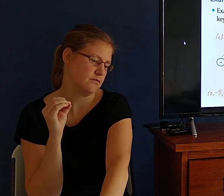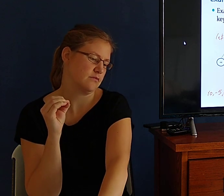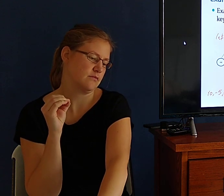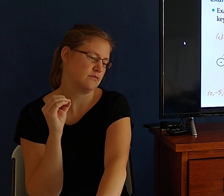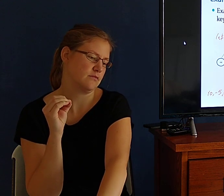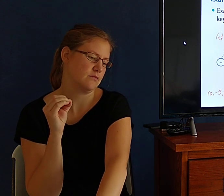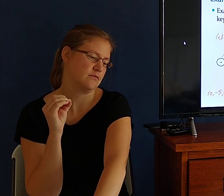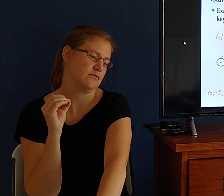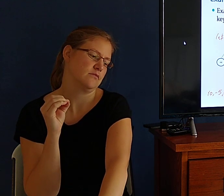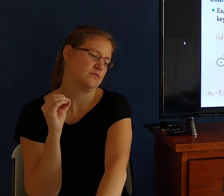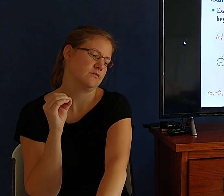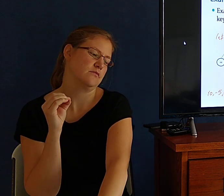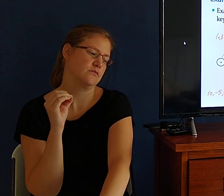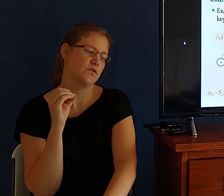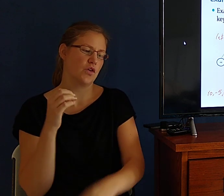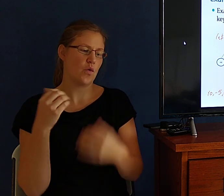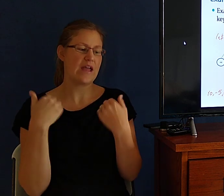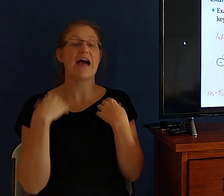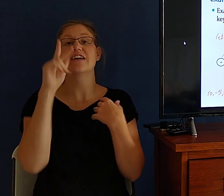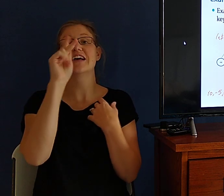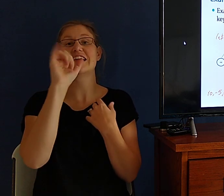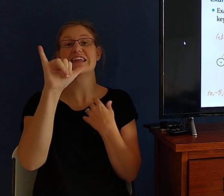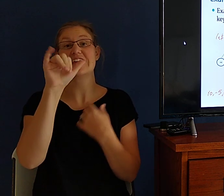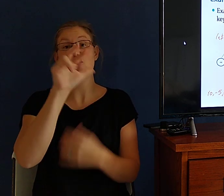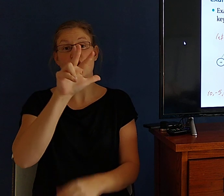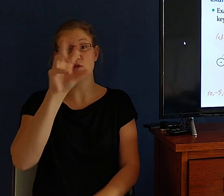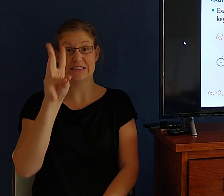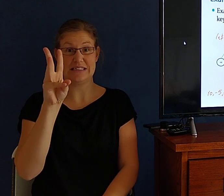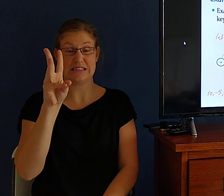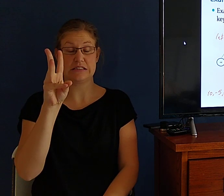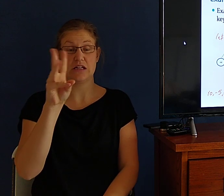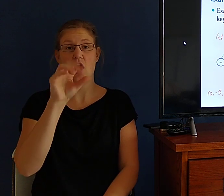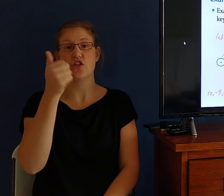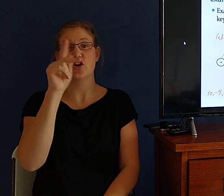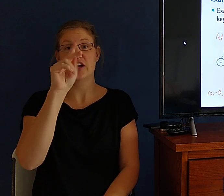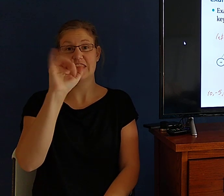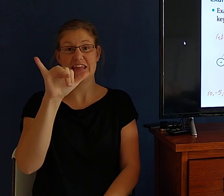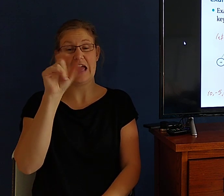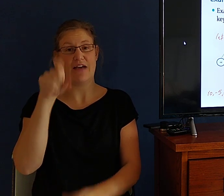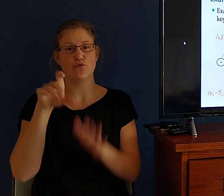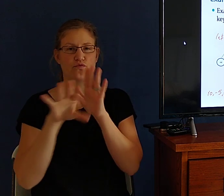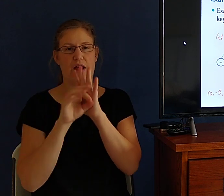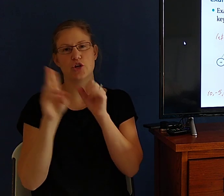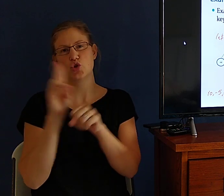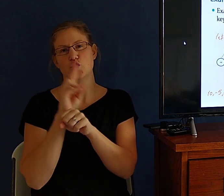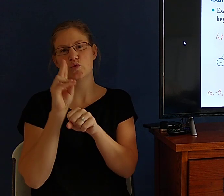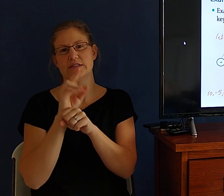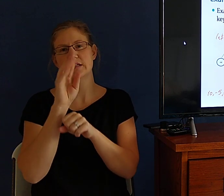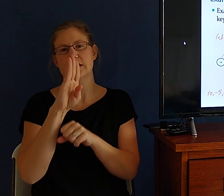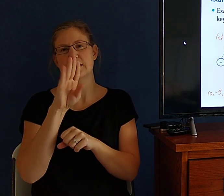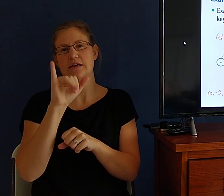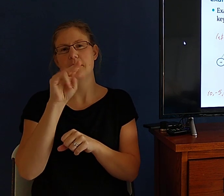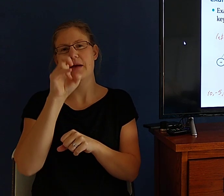now we have key 36, another key we need to find using binary search